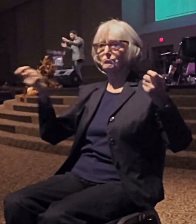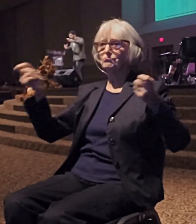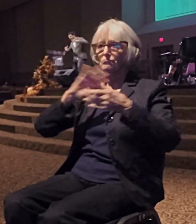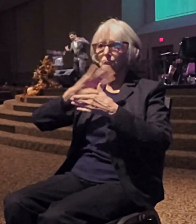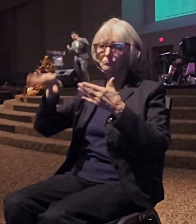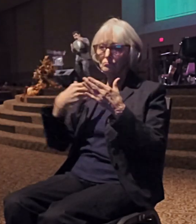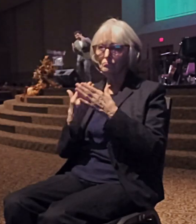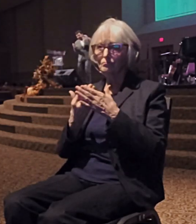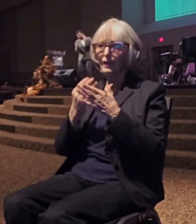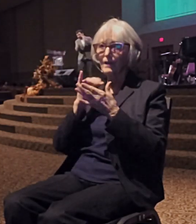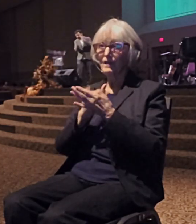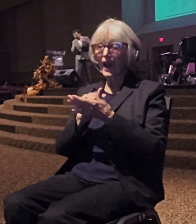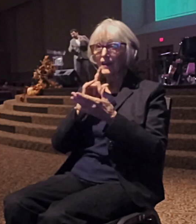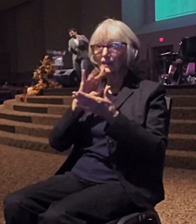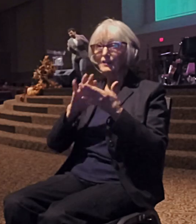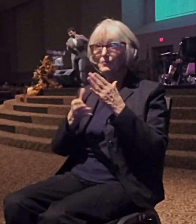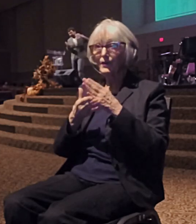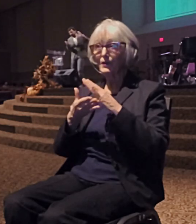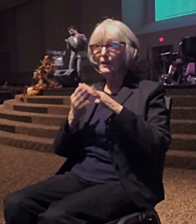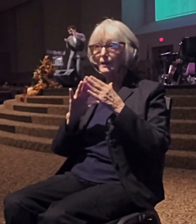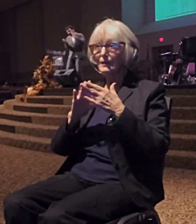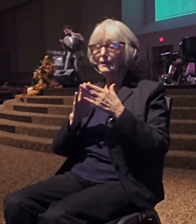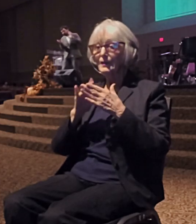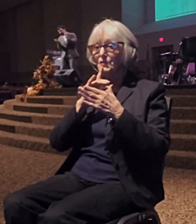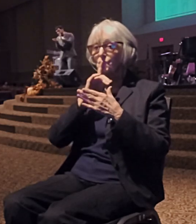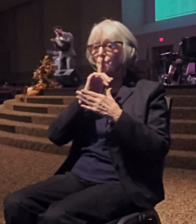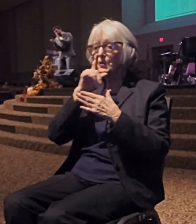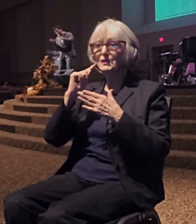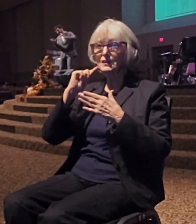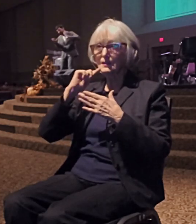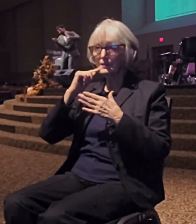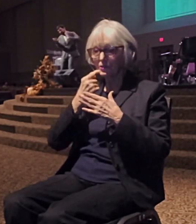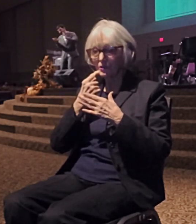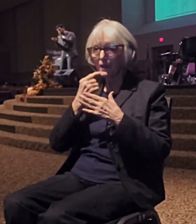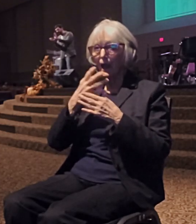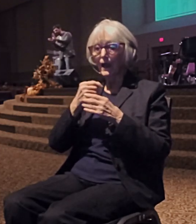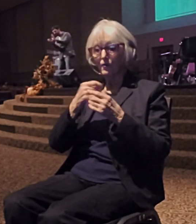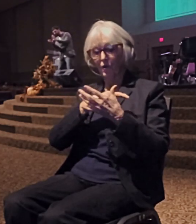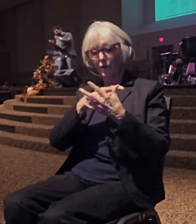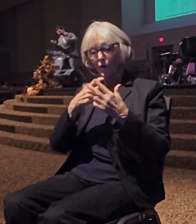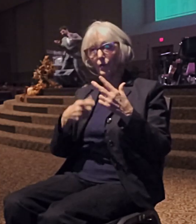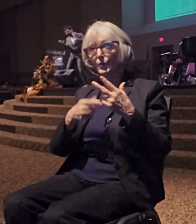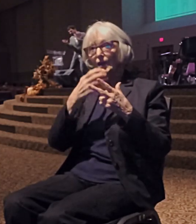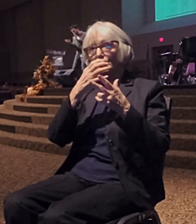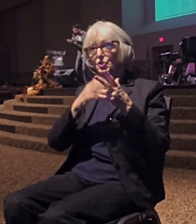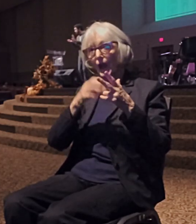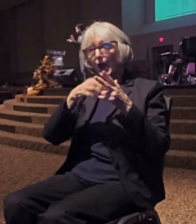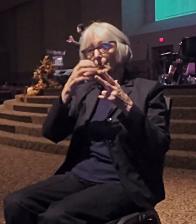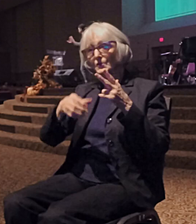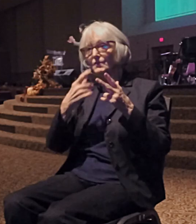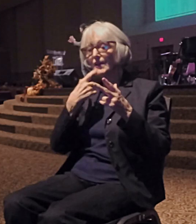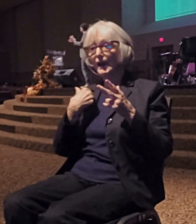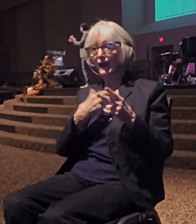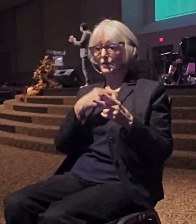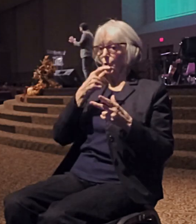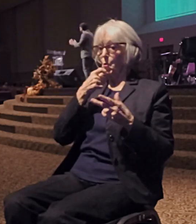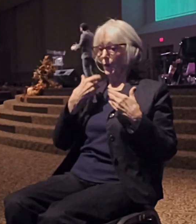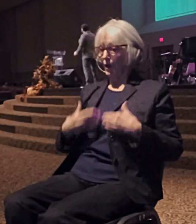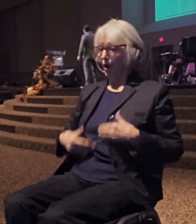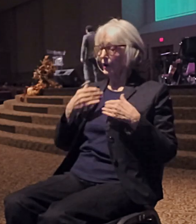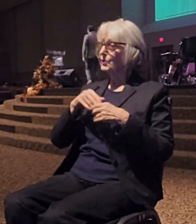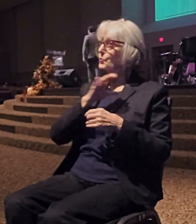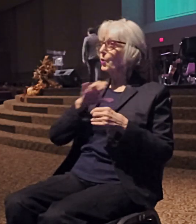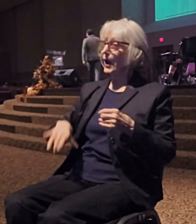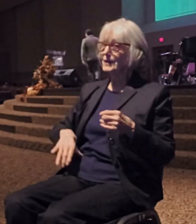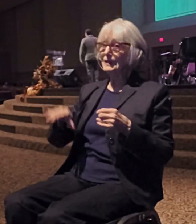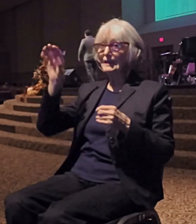That unity is such a serious reality that Paul, after three chapters of telling us who we are in Christ because of the goodness of greatness of God, he